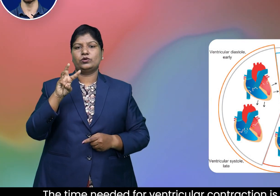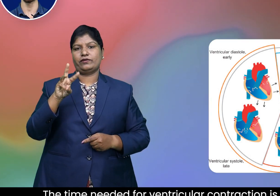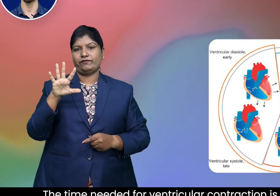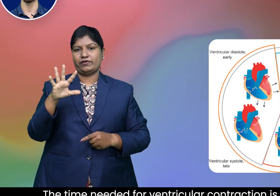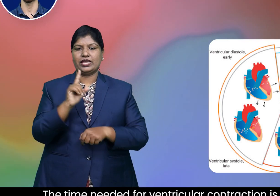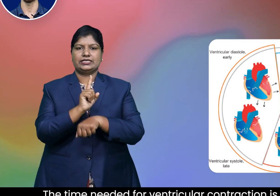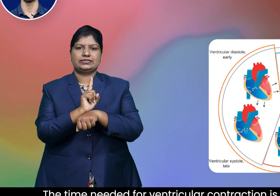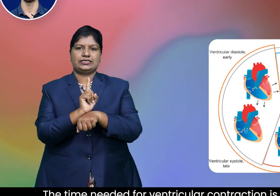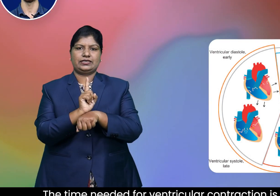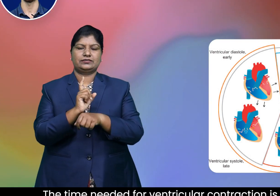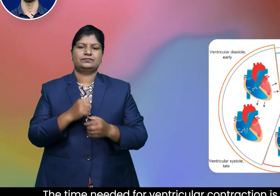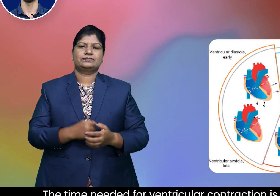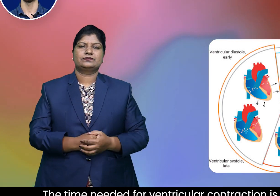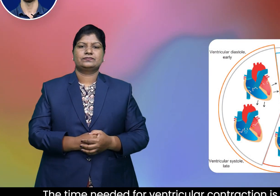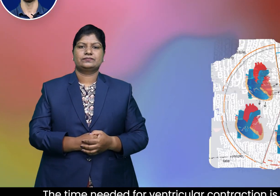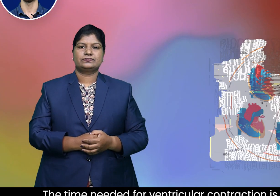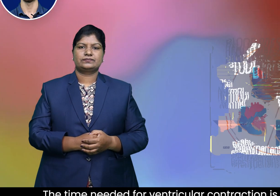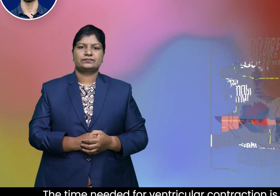0.35 seconds.